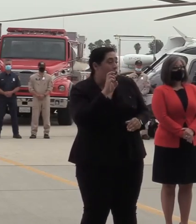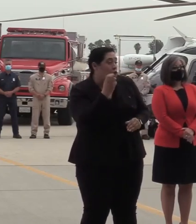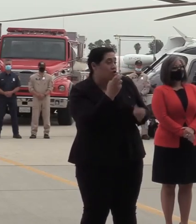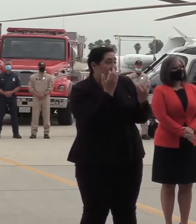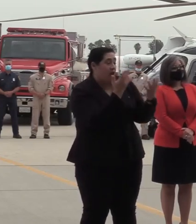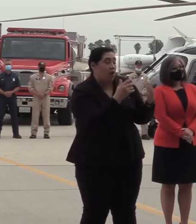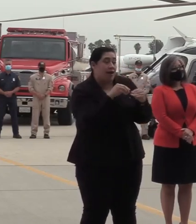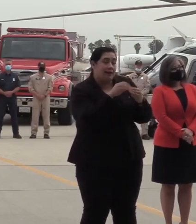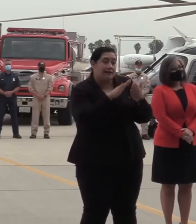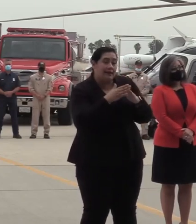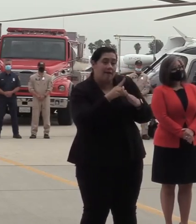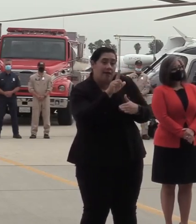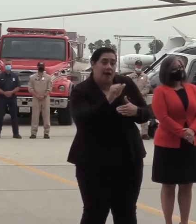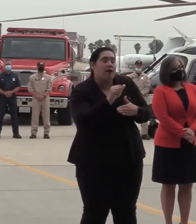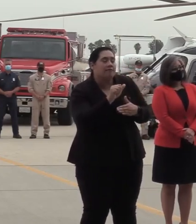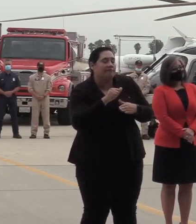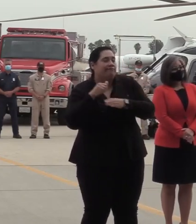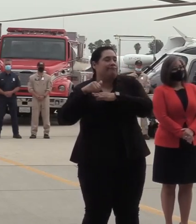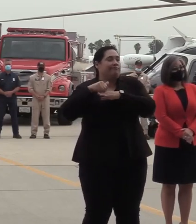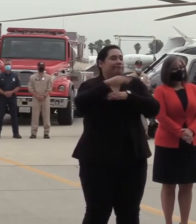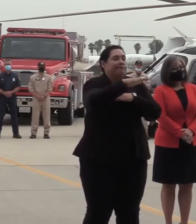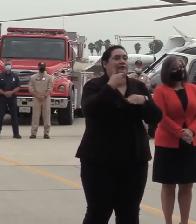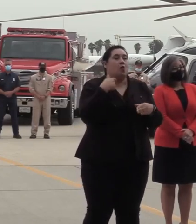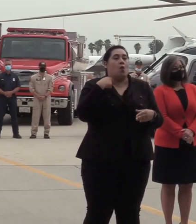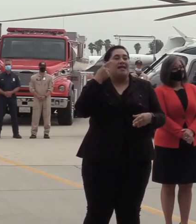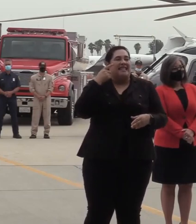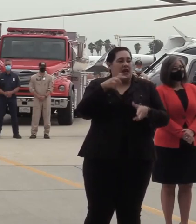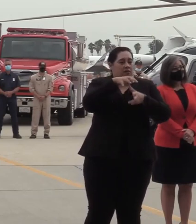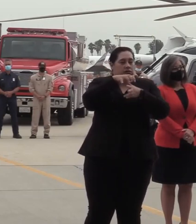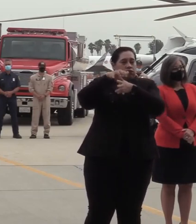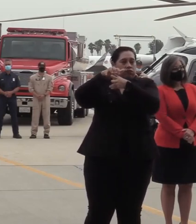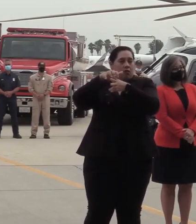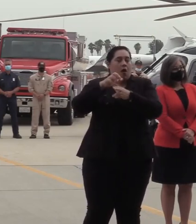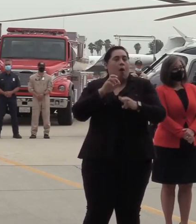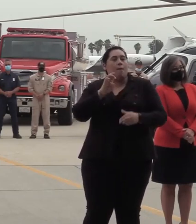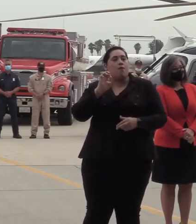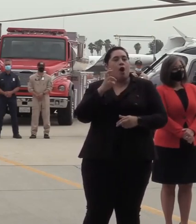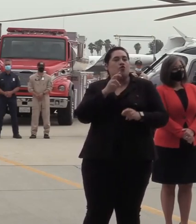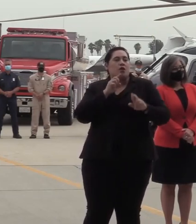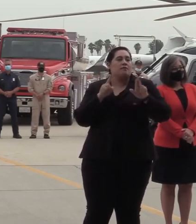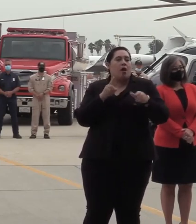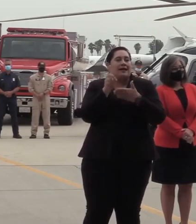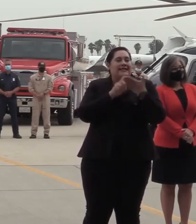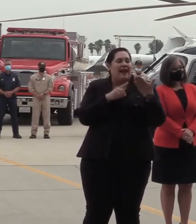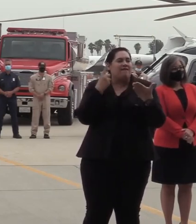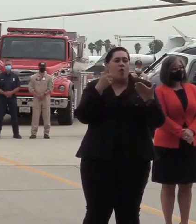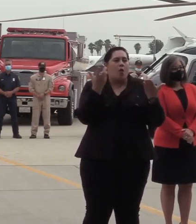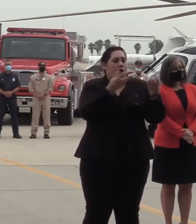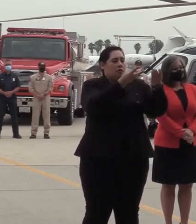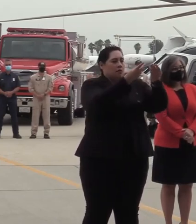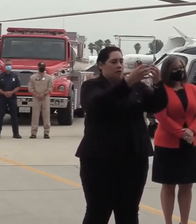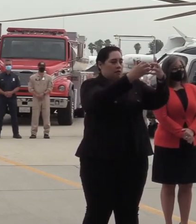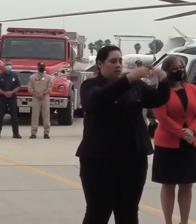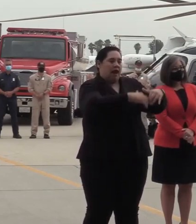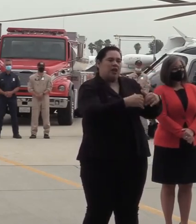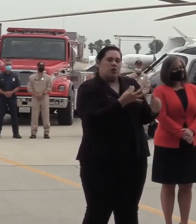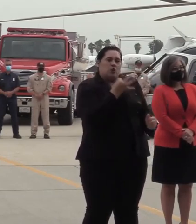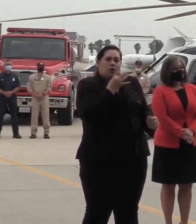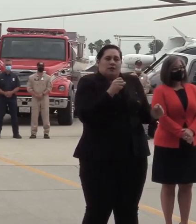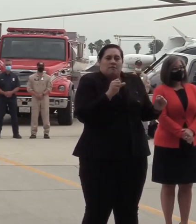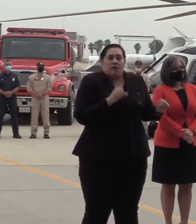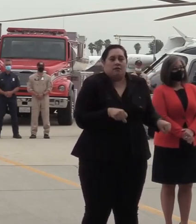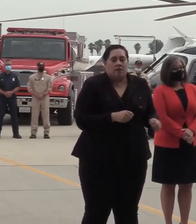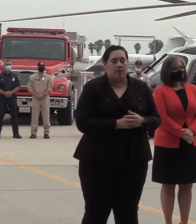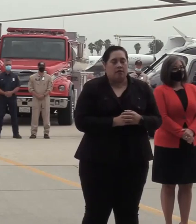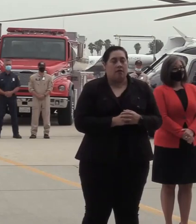of Los Angeles. The firefighting helicopters of a brush response are designed to knock down brush fires as soon as